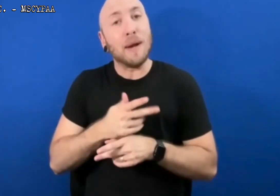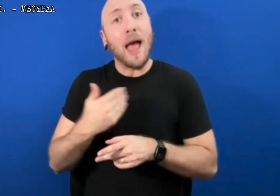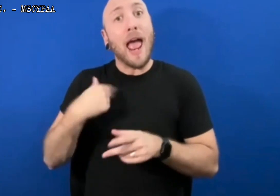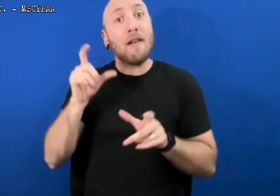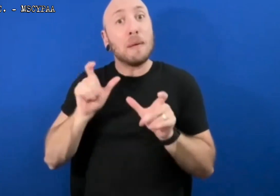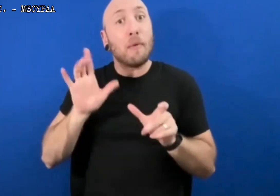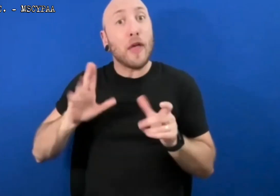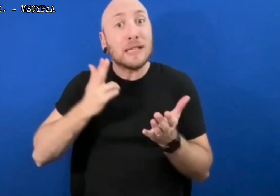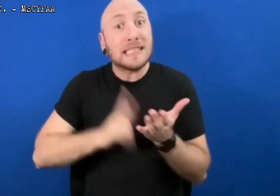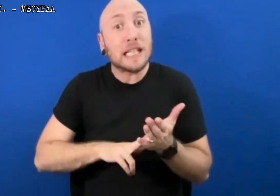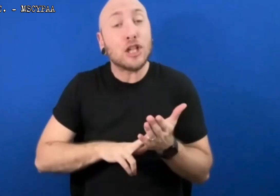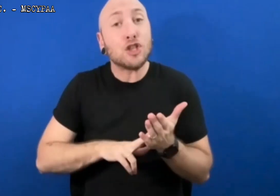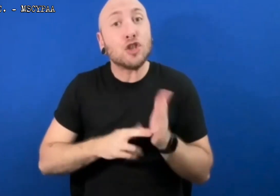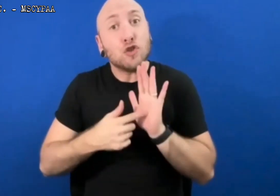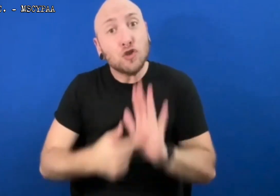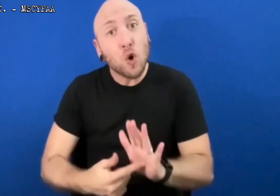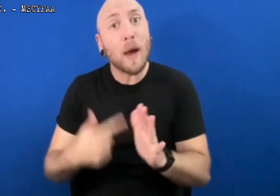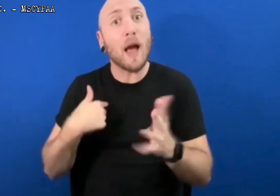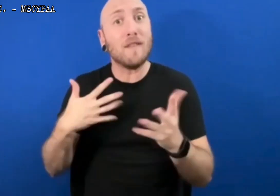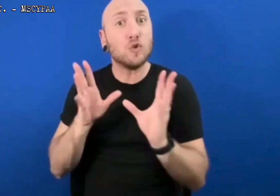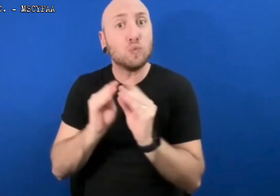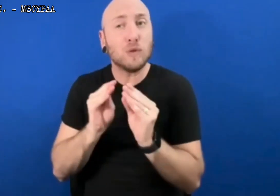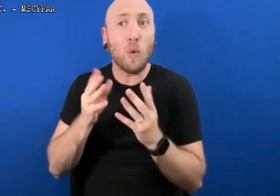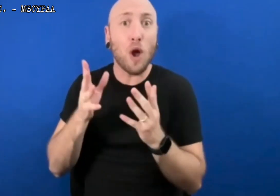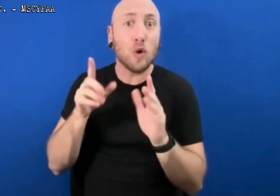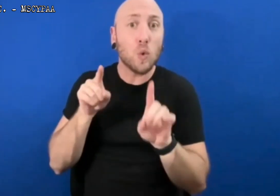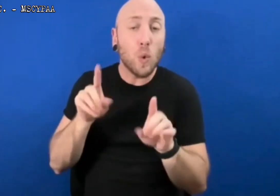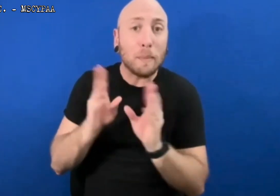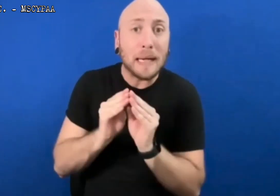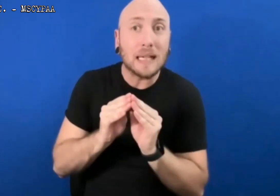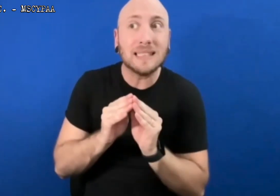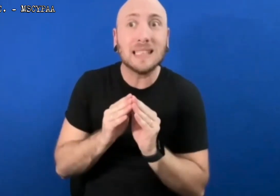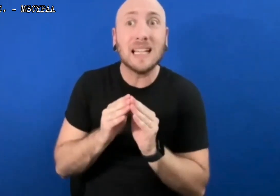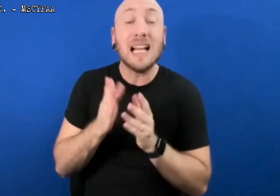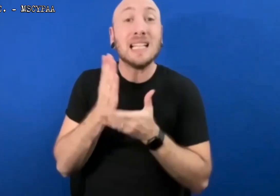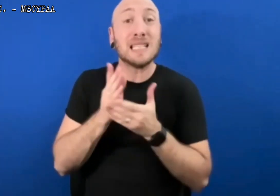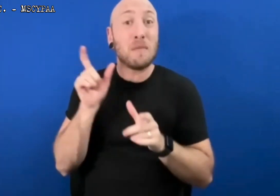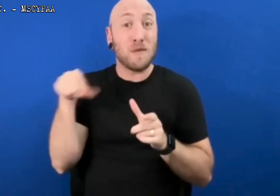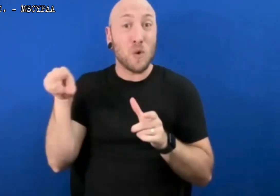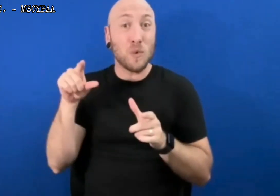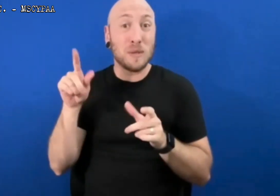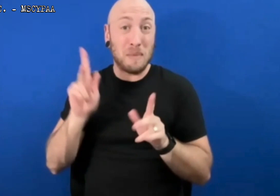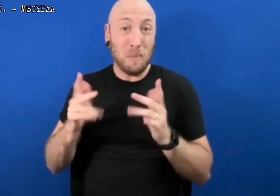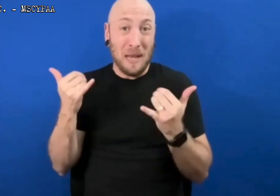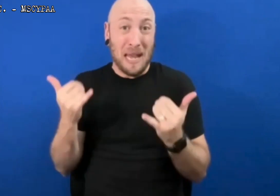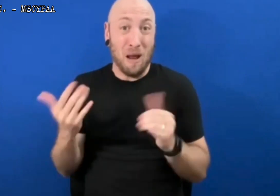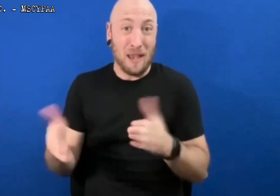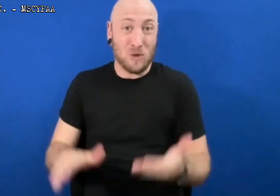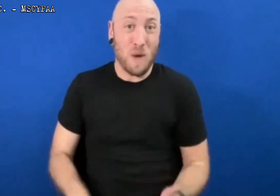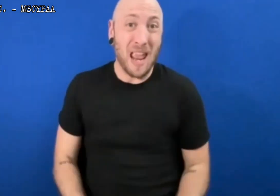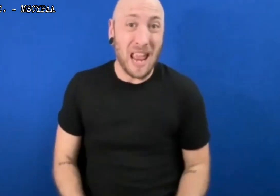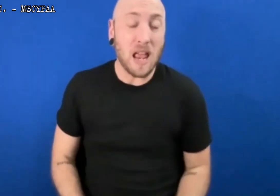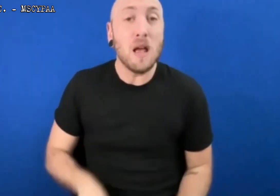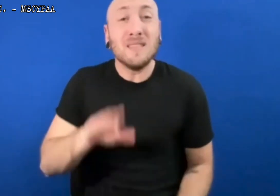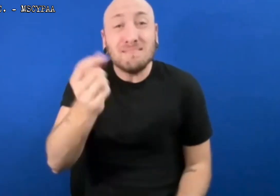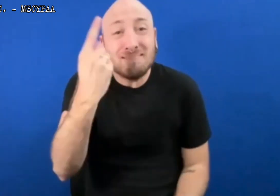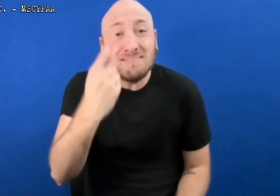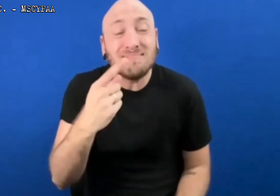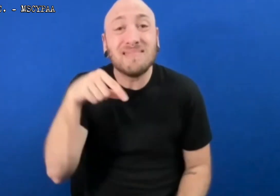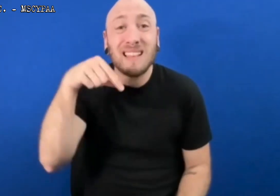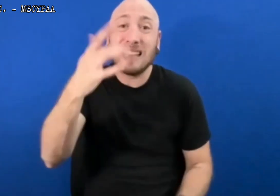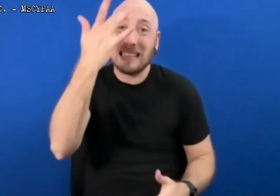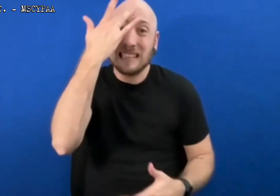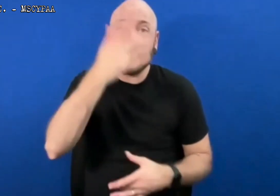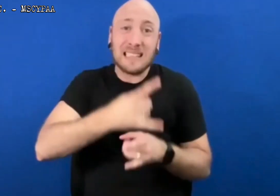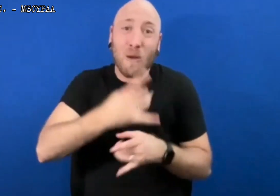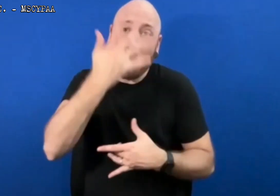who of various meetings I went to, like a court card, and like some of them aren't with us today, because like it's important to mention that this disease is